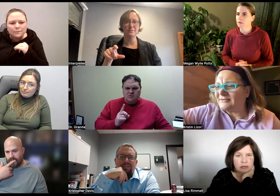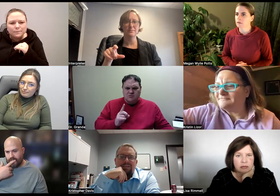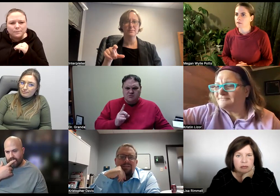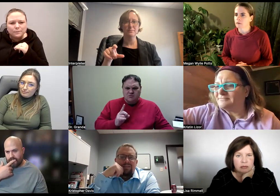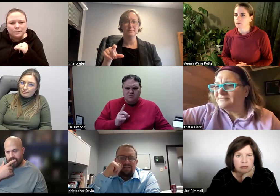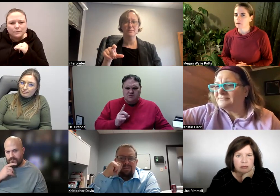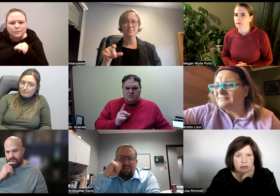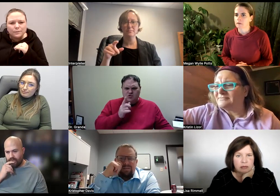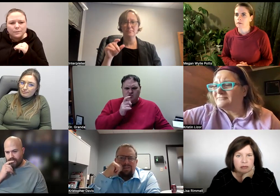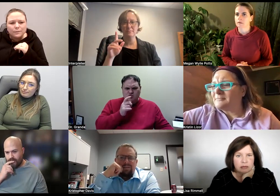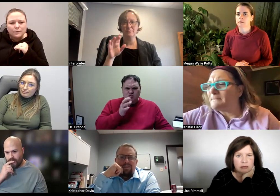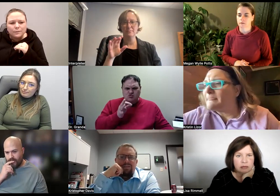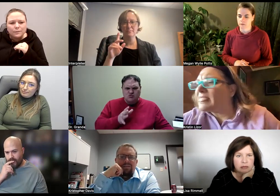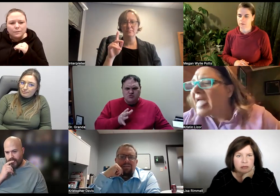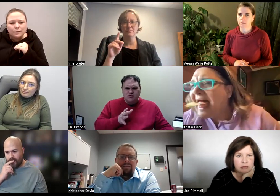that?